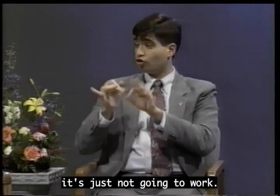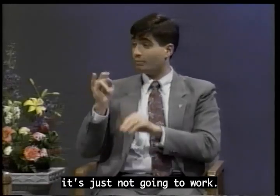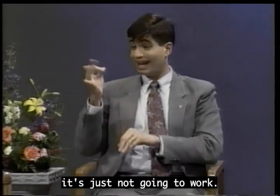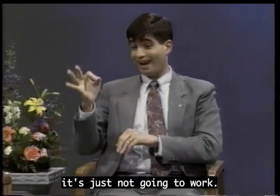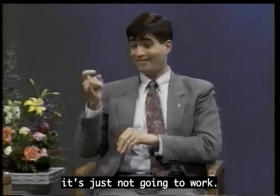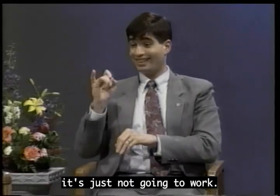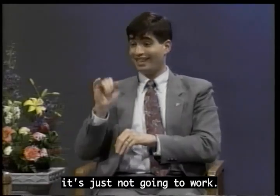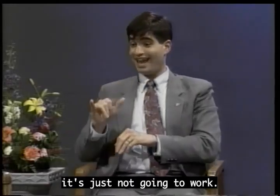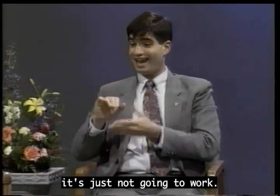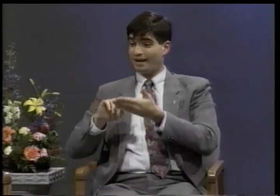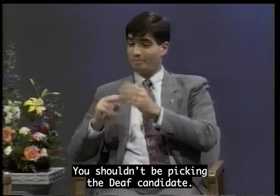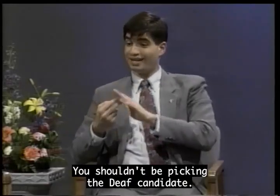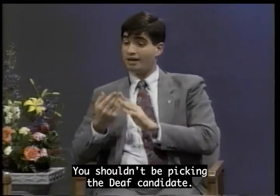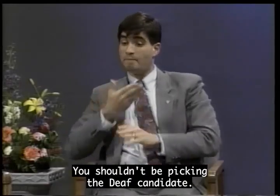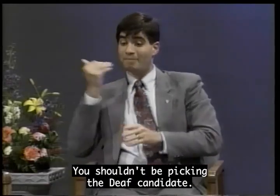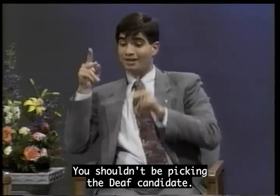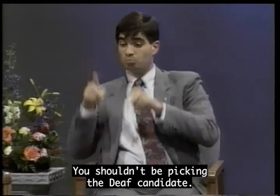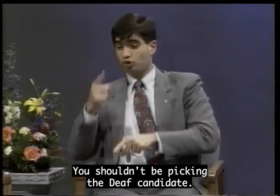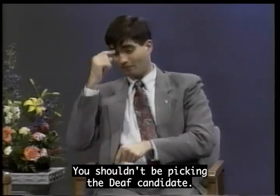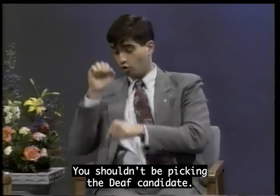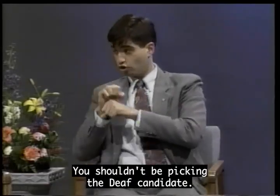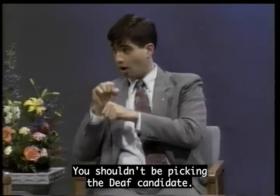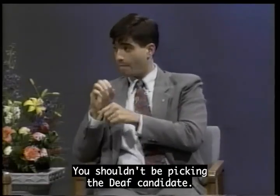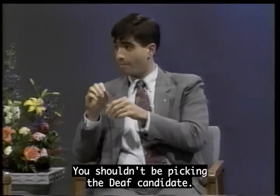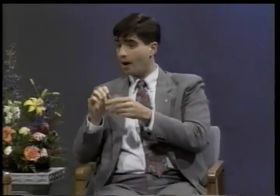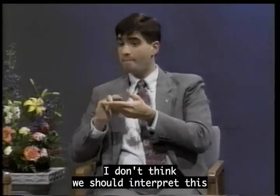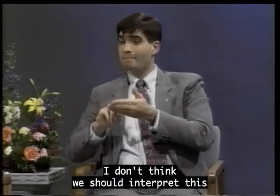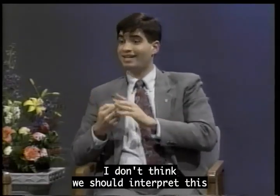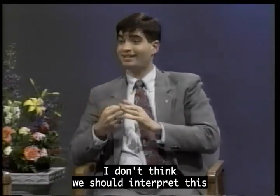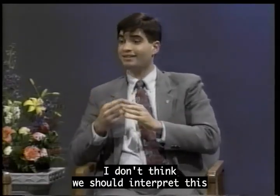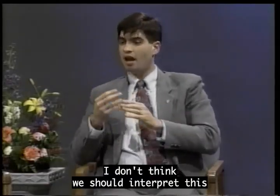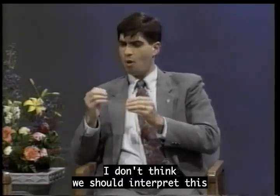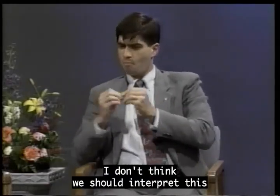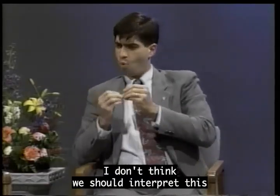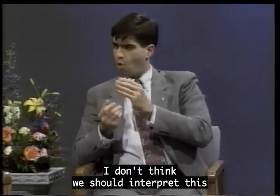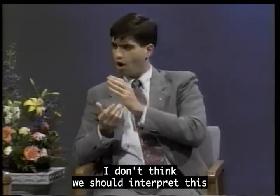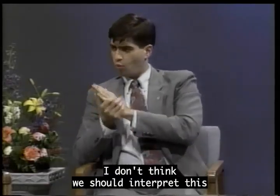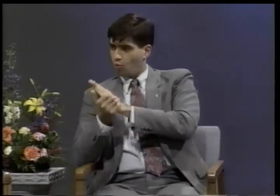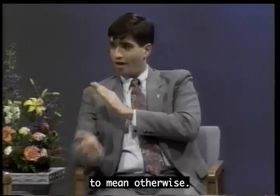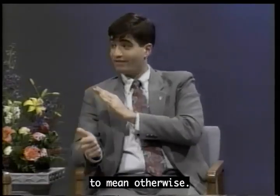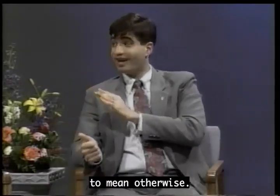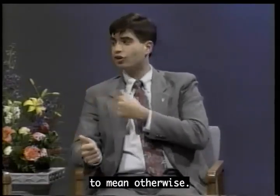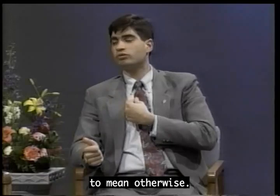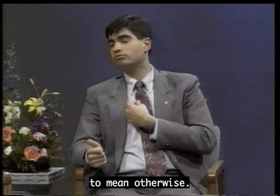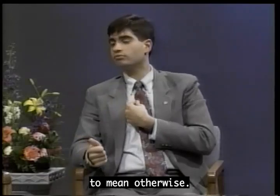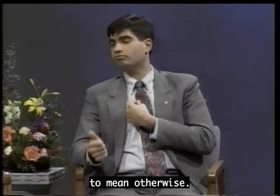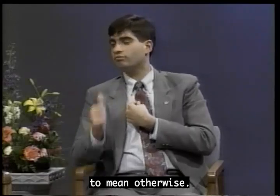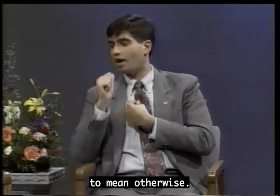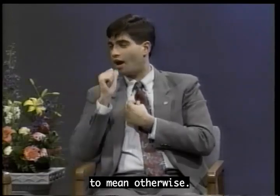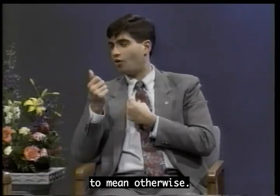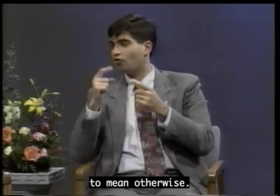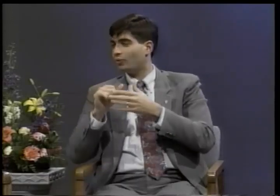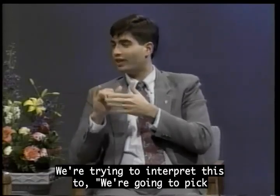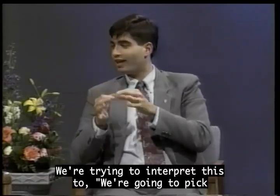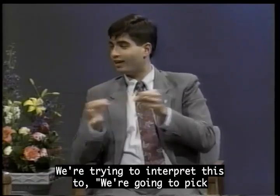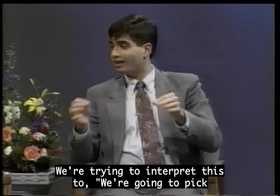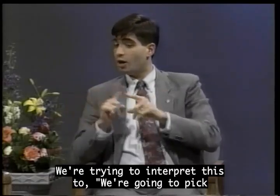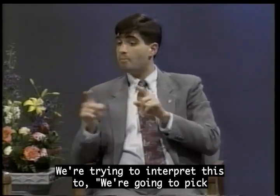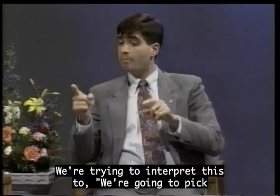candidate. I don't think we should interpret this to mean otherwise. We're trying to interpret this to, we're going to pick the best person who's qualified